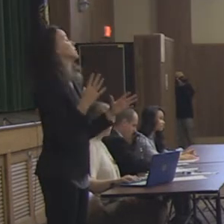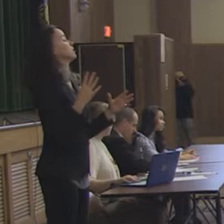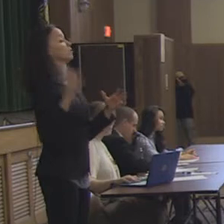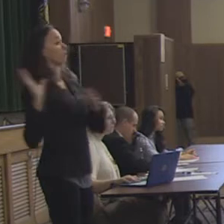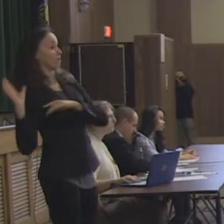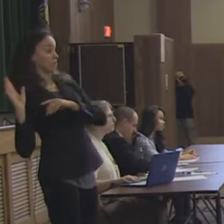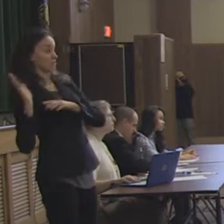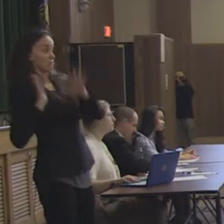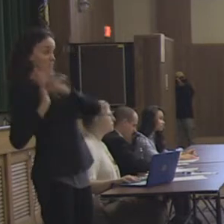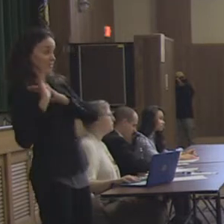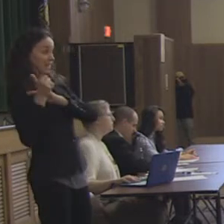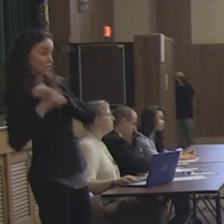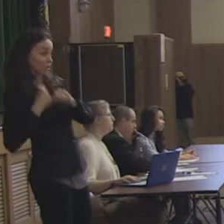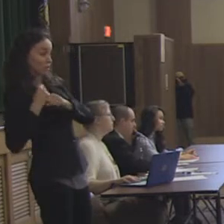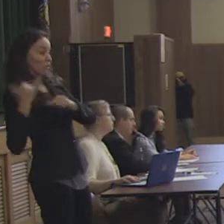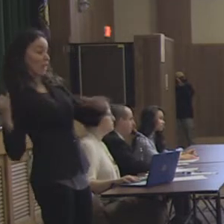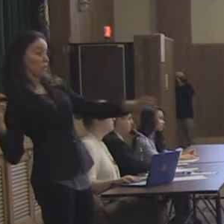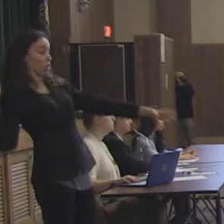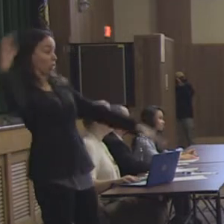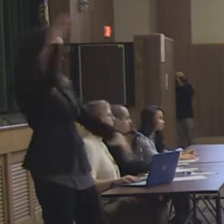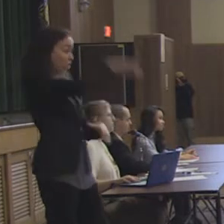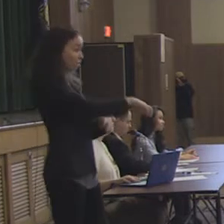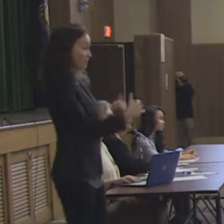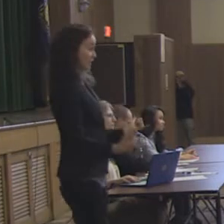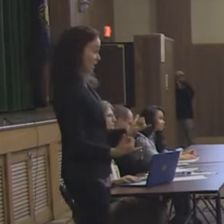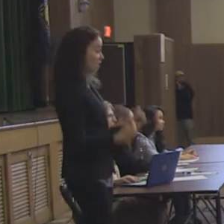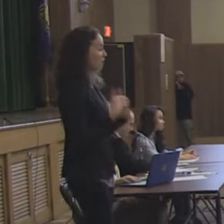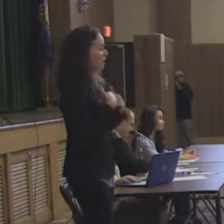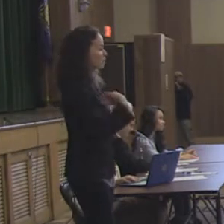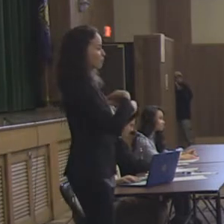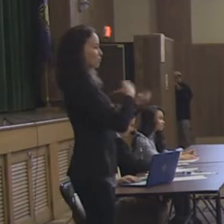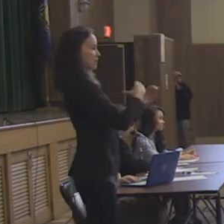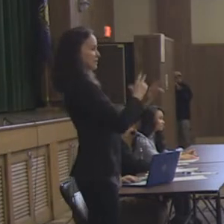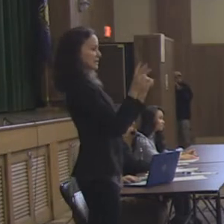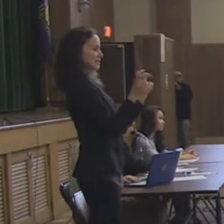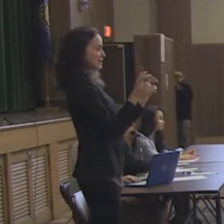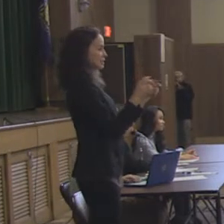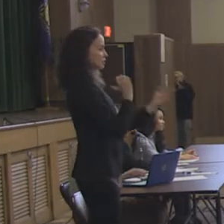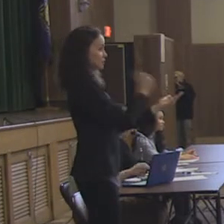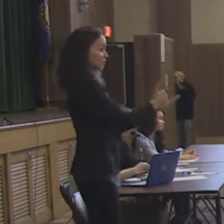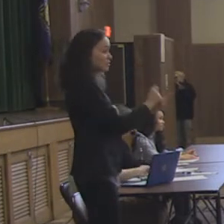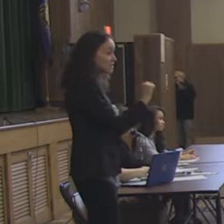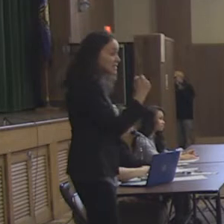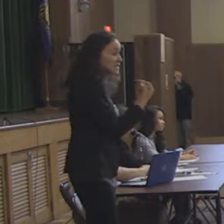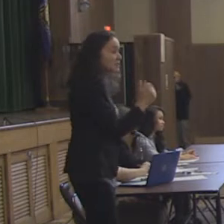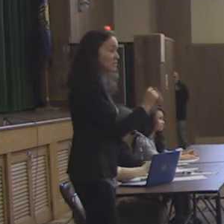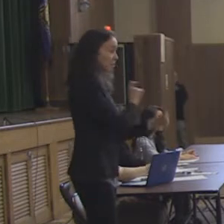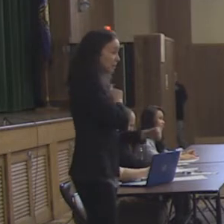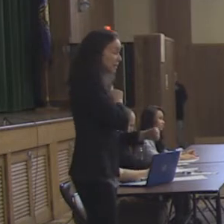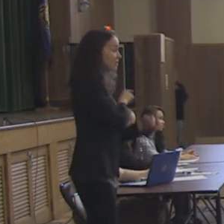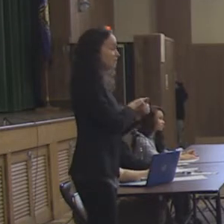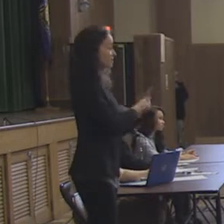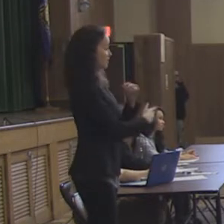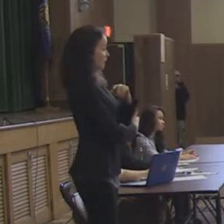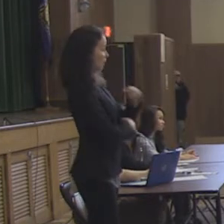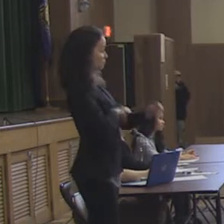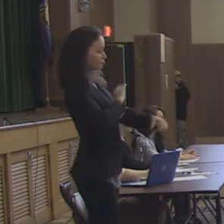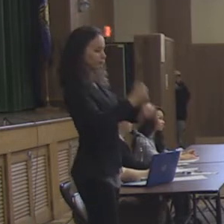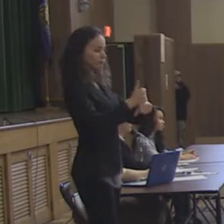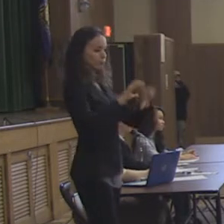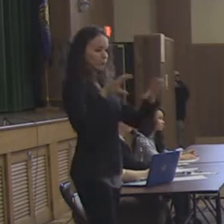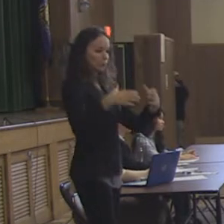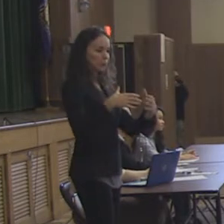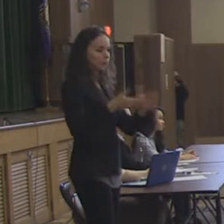forward today. We have a crisis intervention team with the police force. We have, counties has a special private group that runs